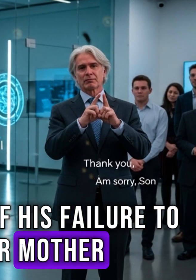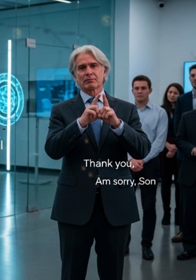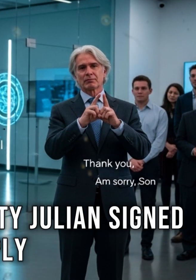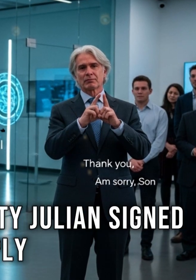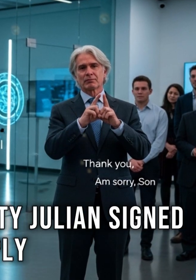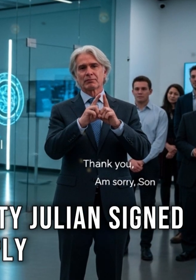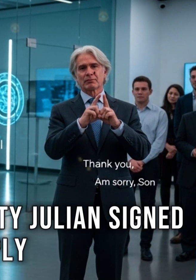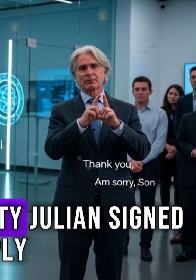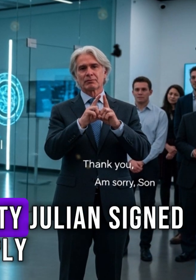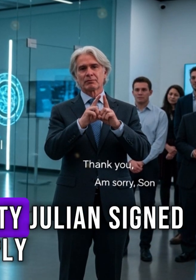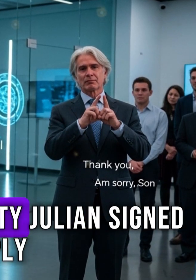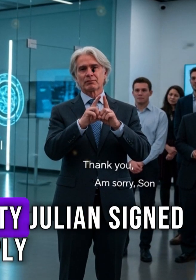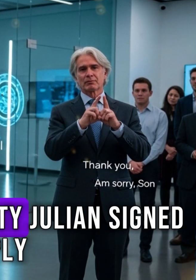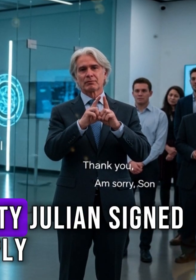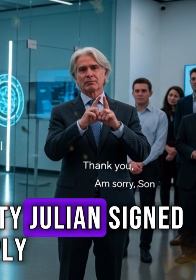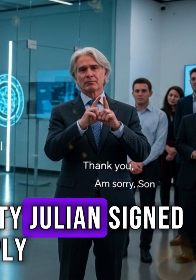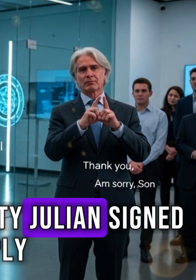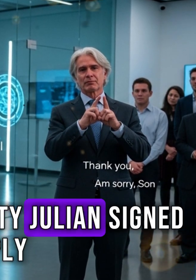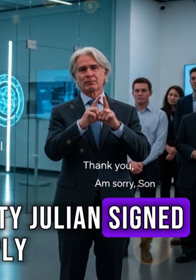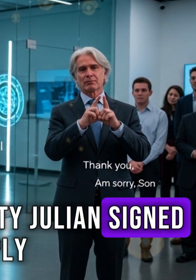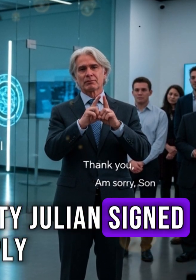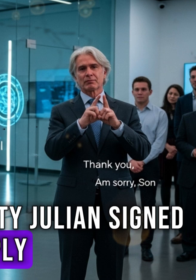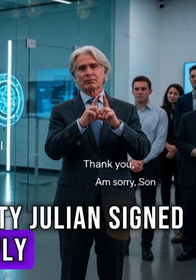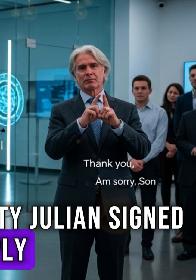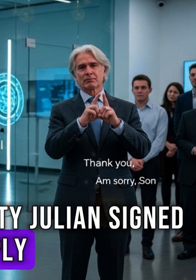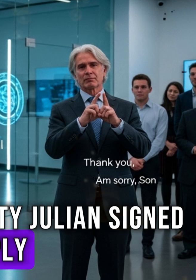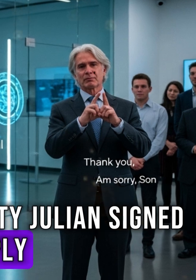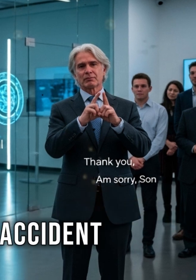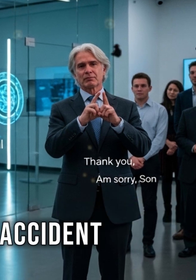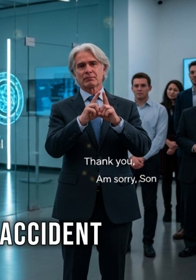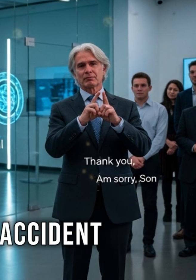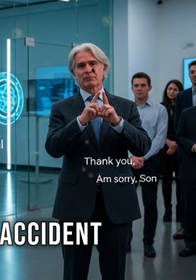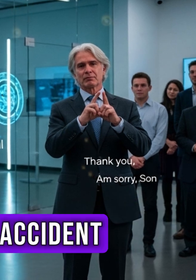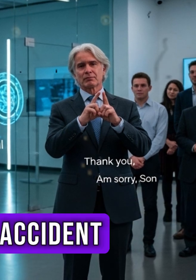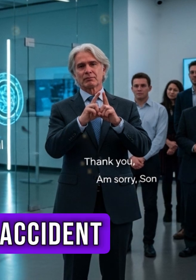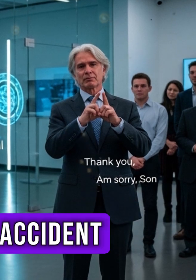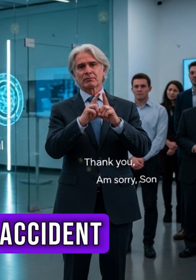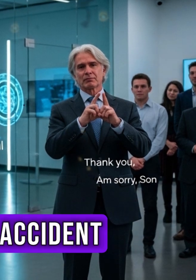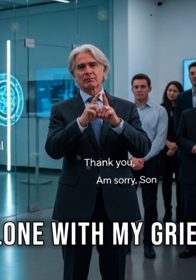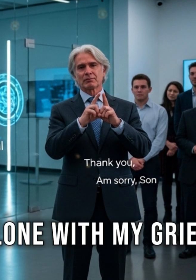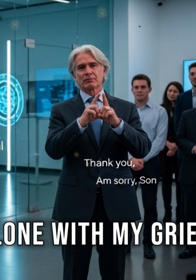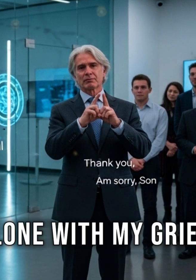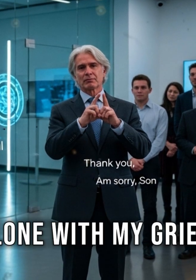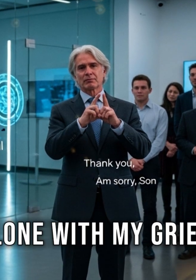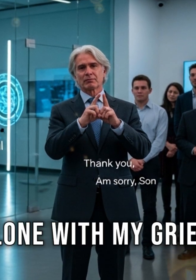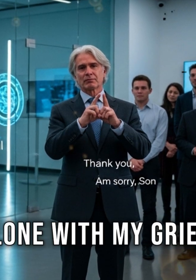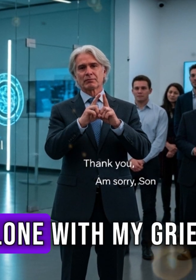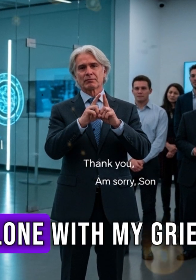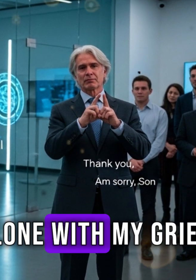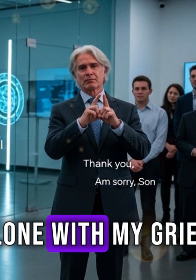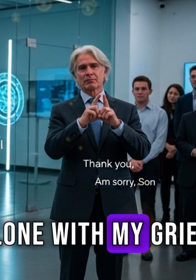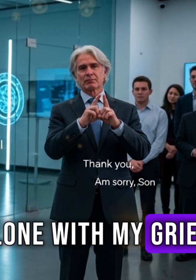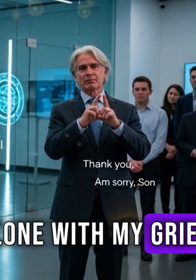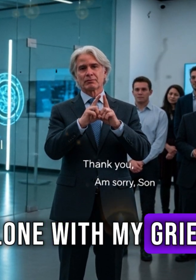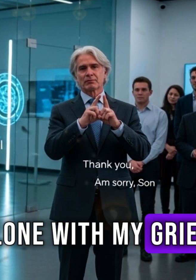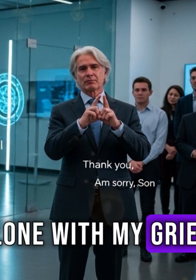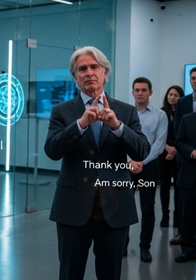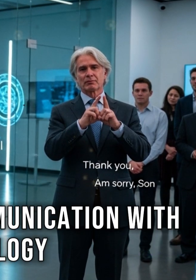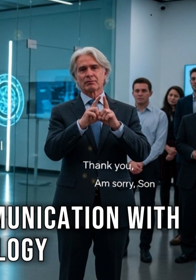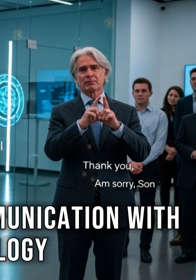He should feel guilty, Julian signed sharply. Not for the accident, but for leaving me alone with my grief, for